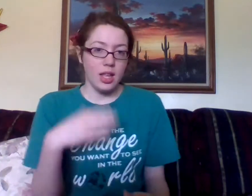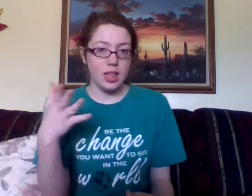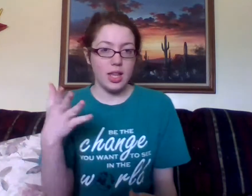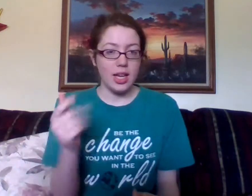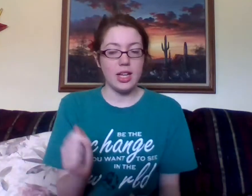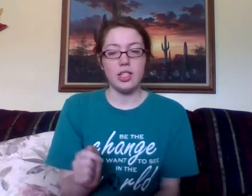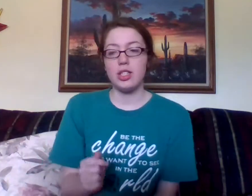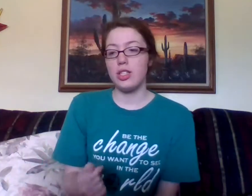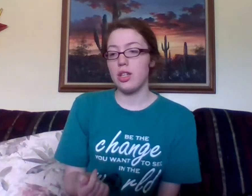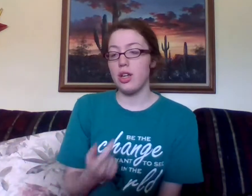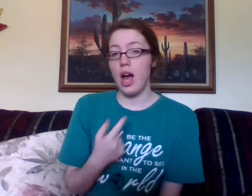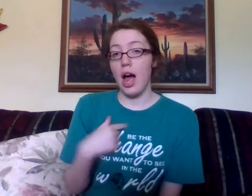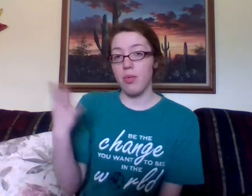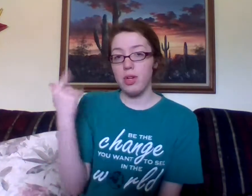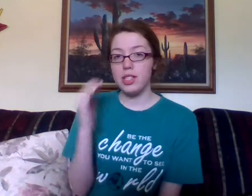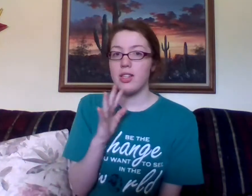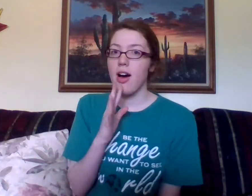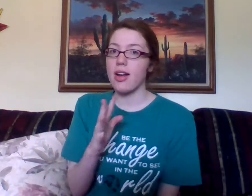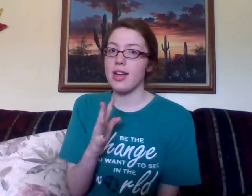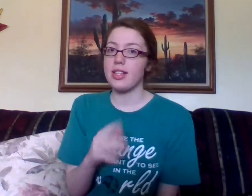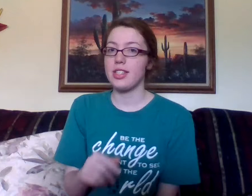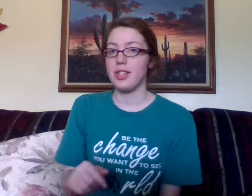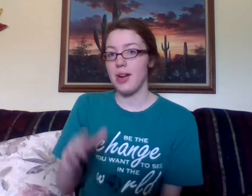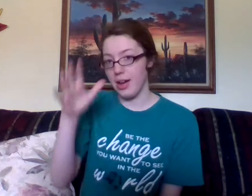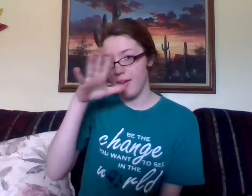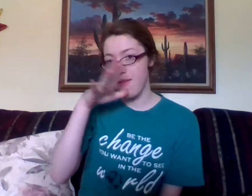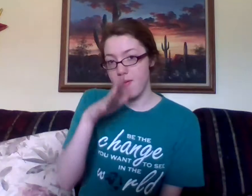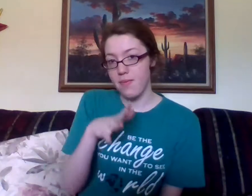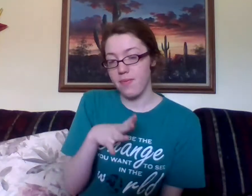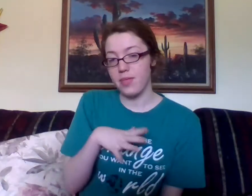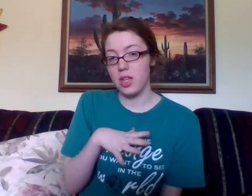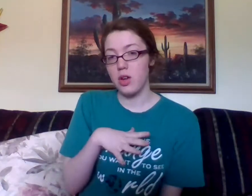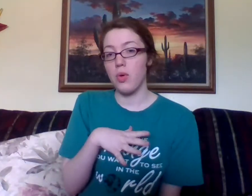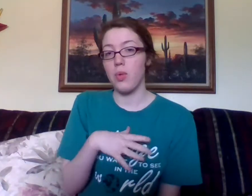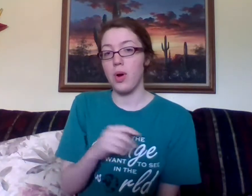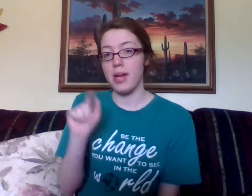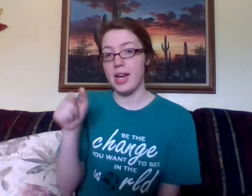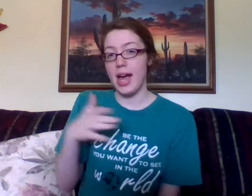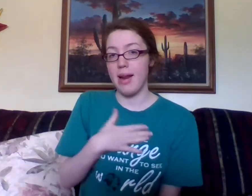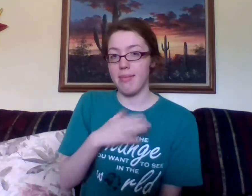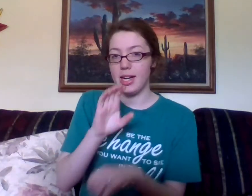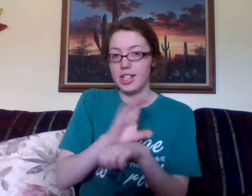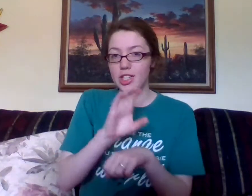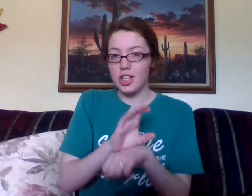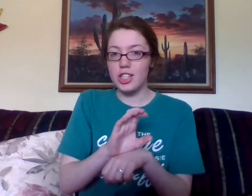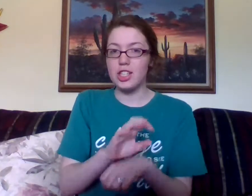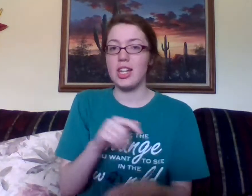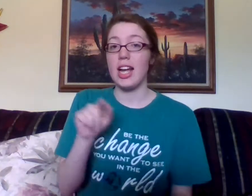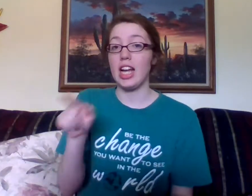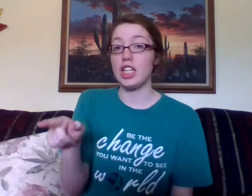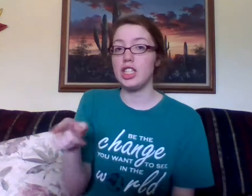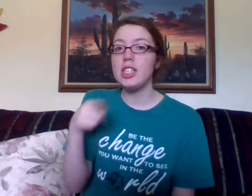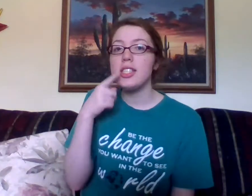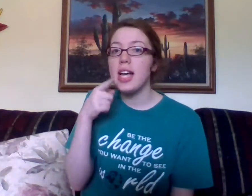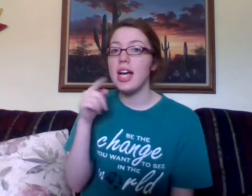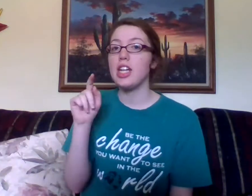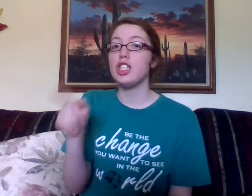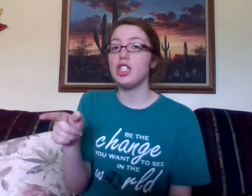The thing is, I was talking to a woman at my church, and she said